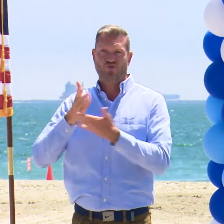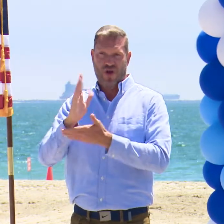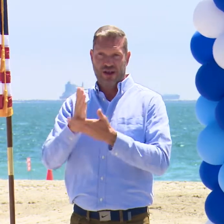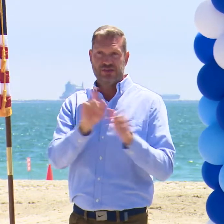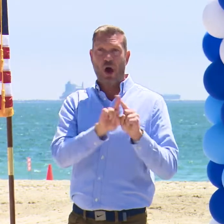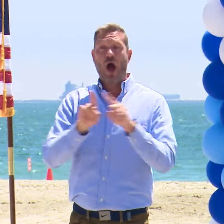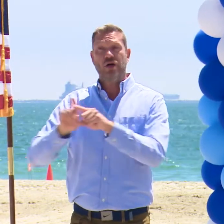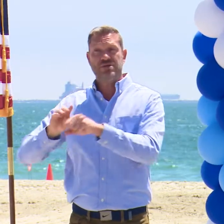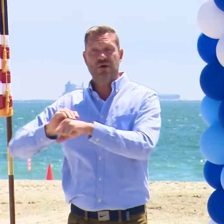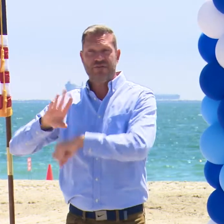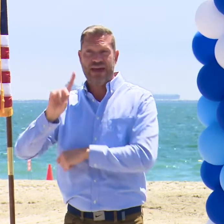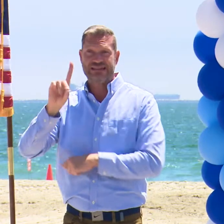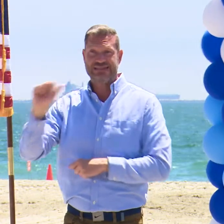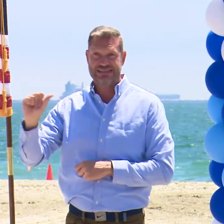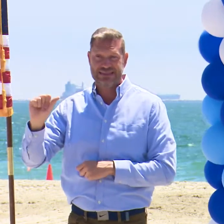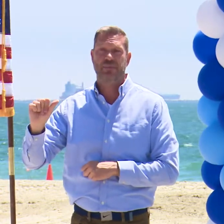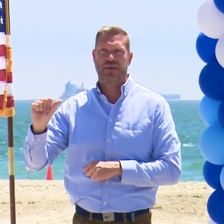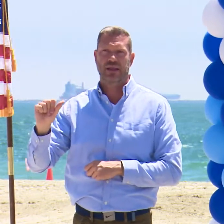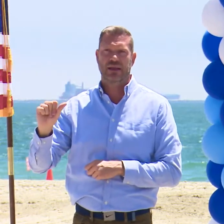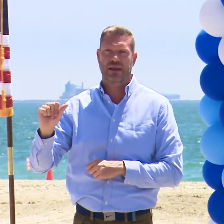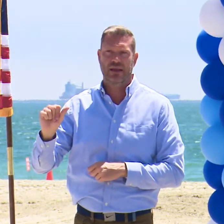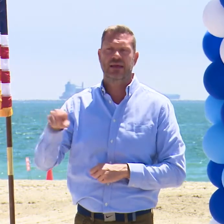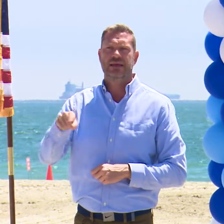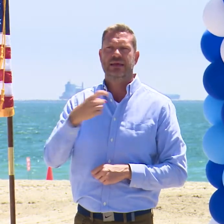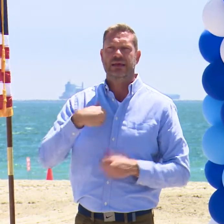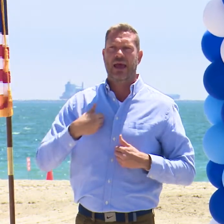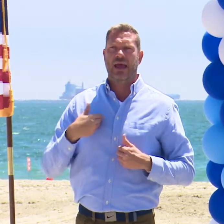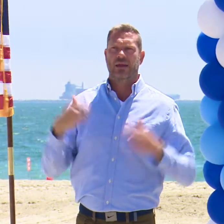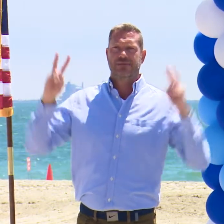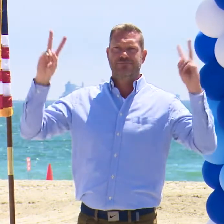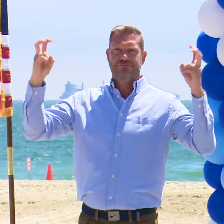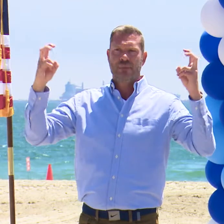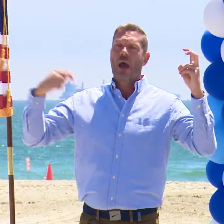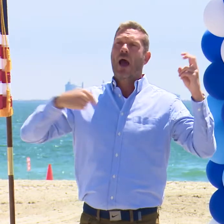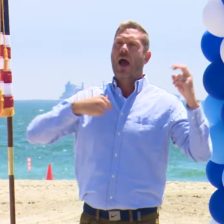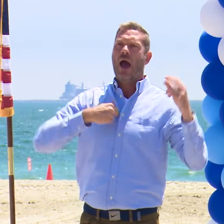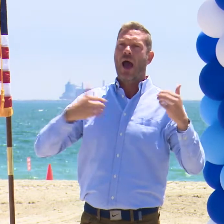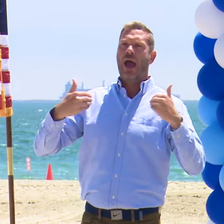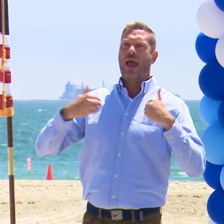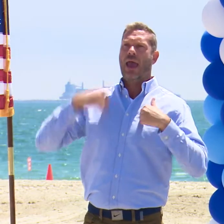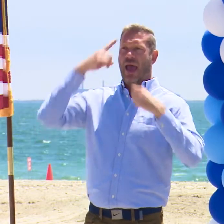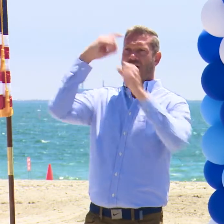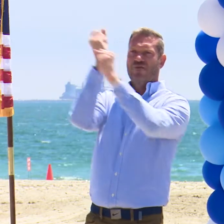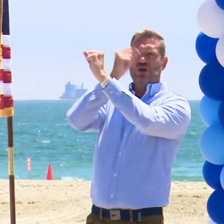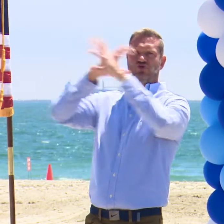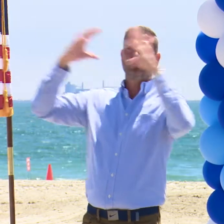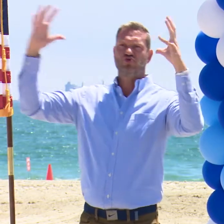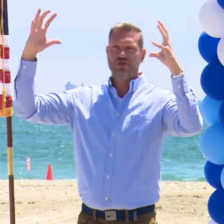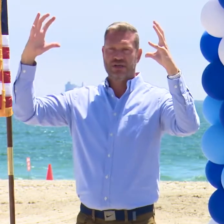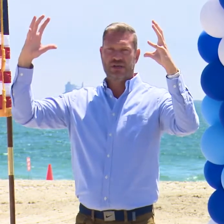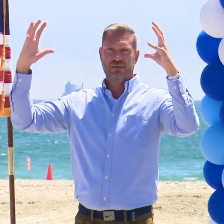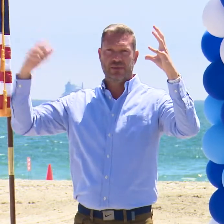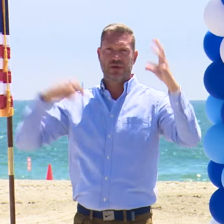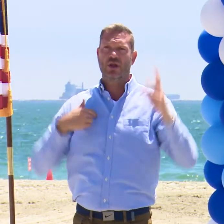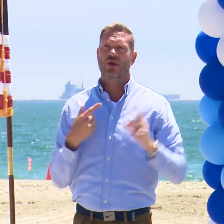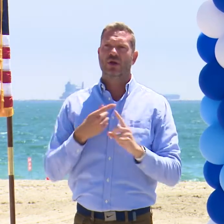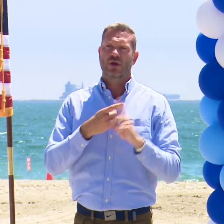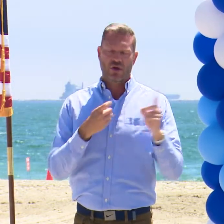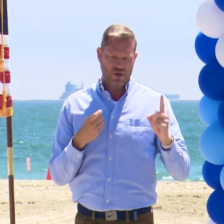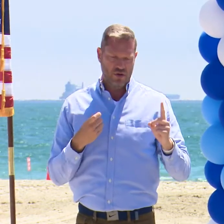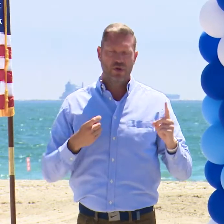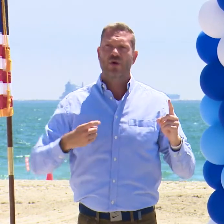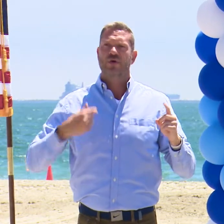his 1963 "I Have a Dream" speech, which drew from scripture to proclaim that the